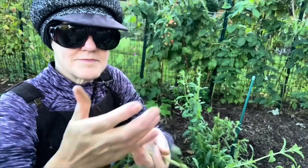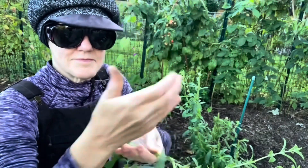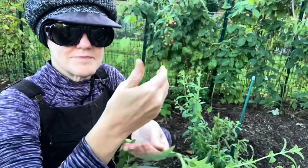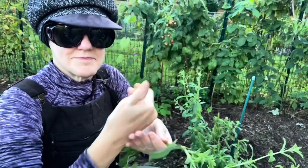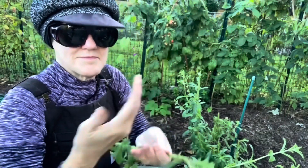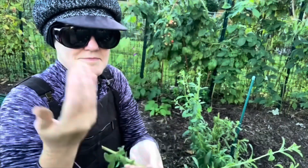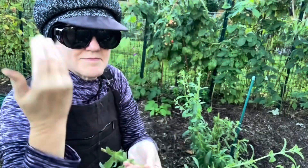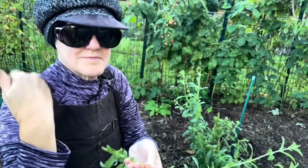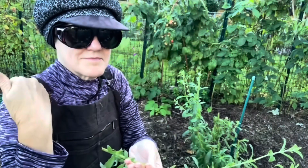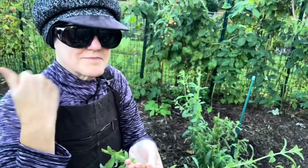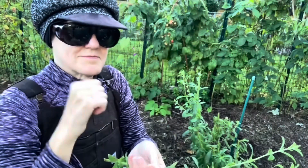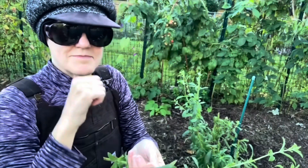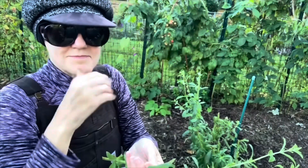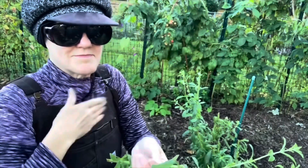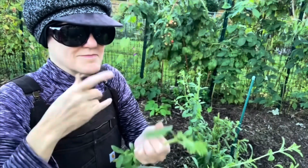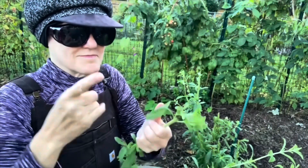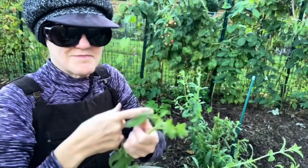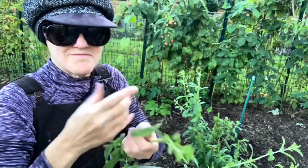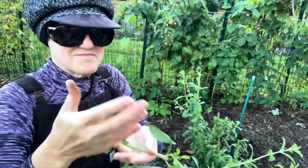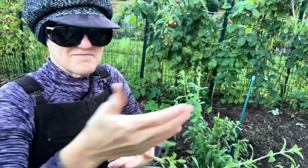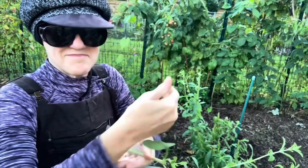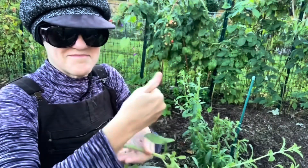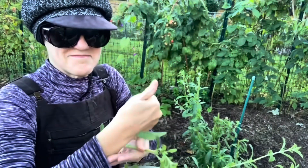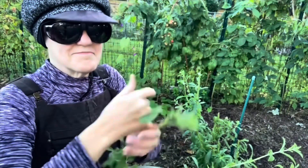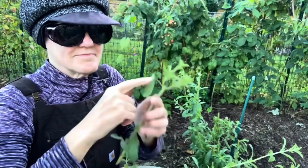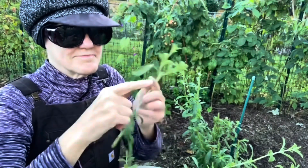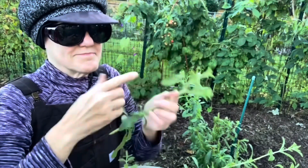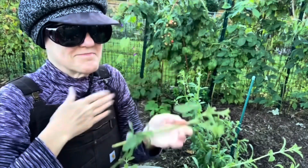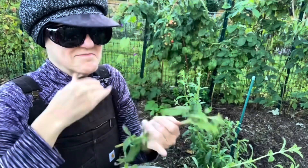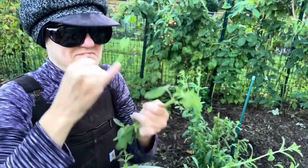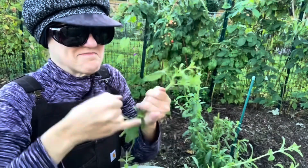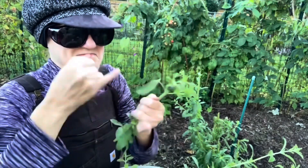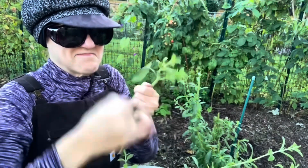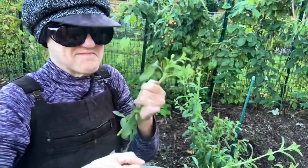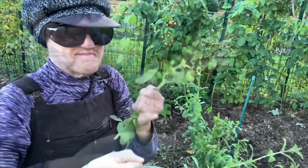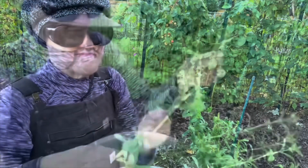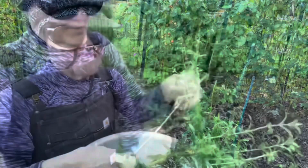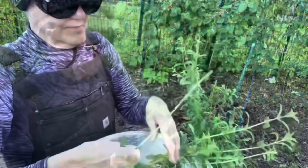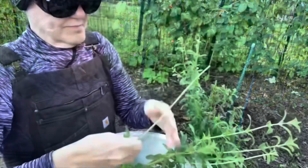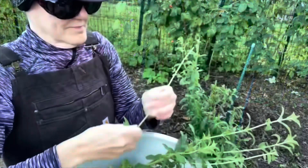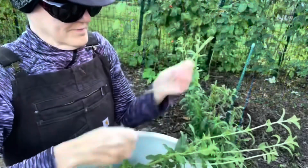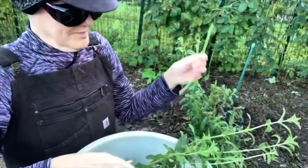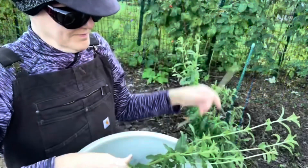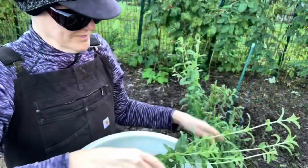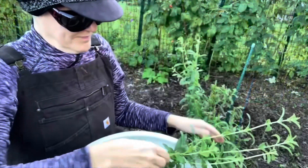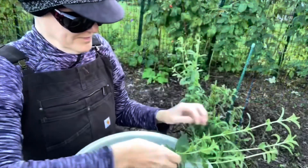So right here is because I've harvested before. This isn't my first harvest, but it is my last.